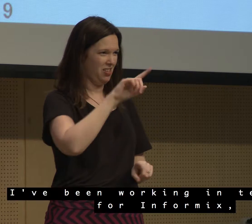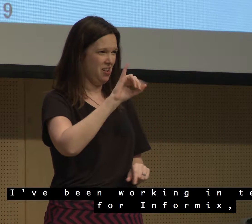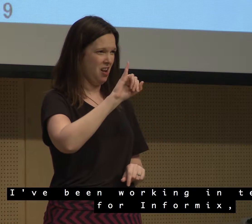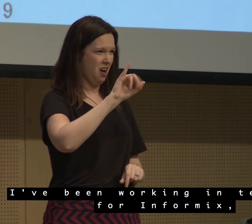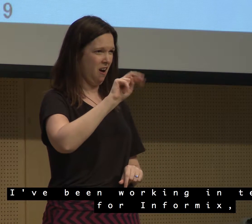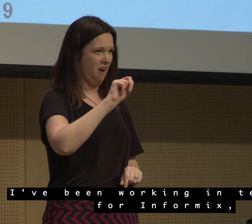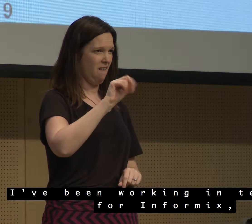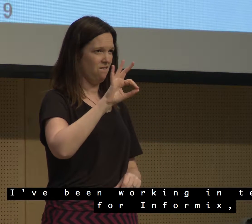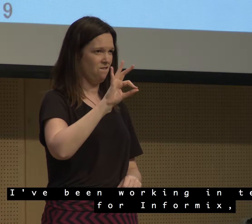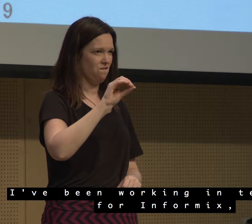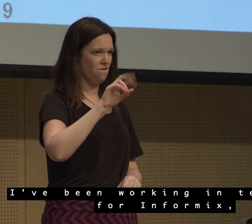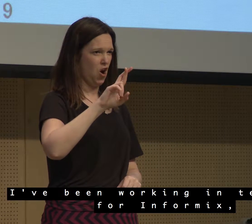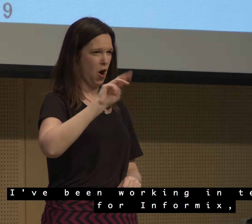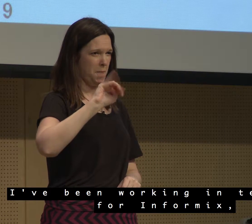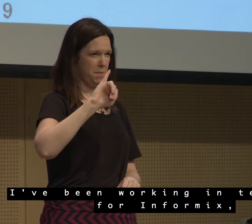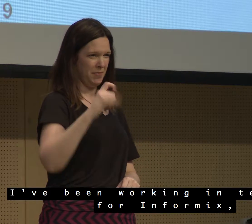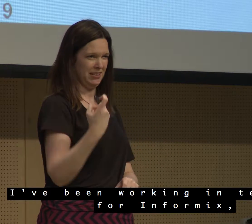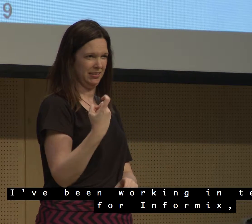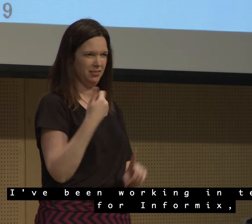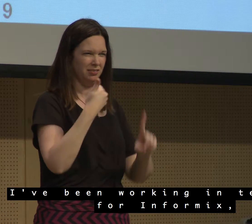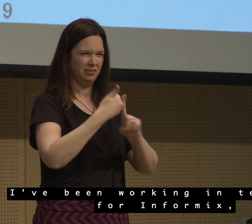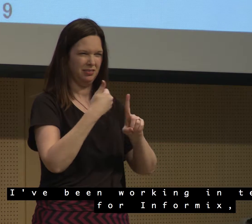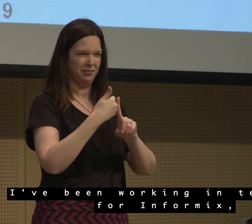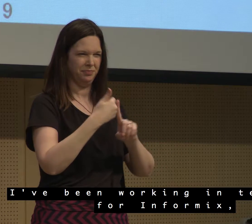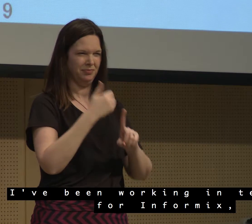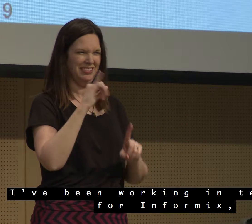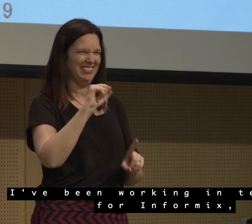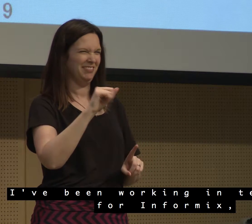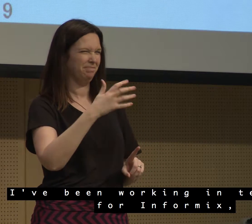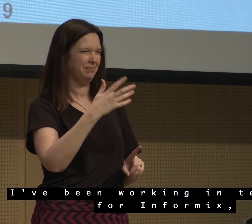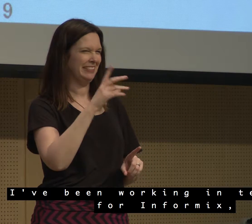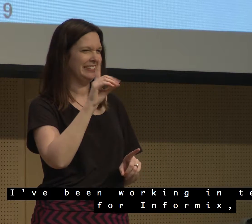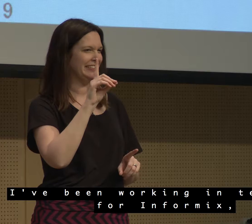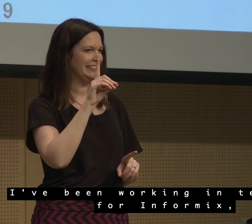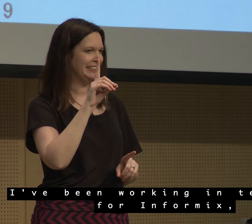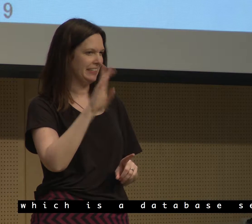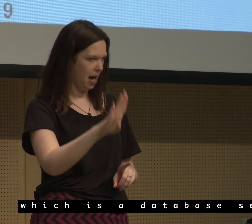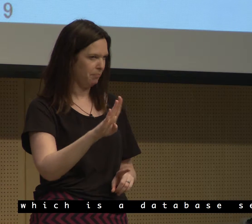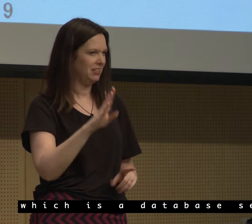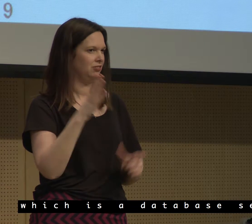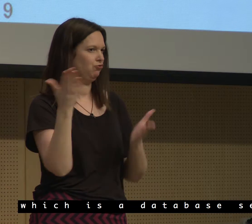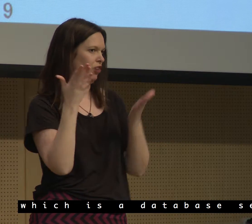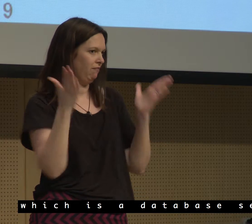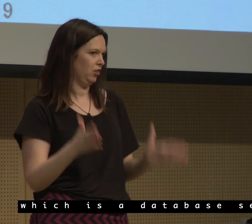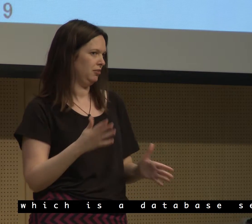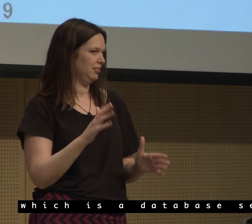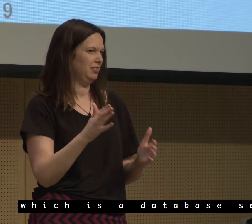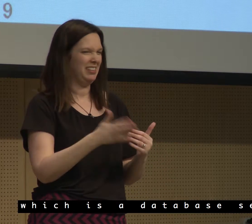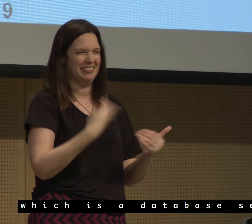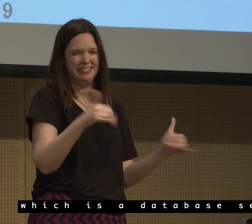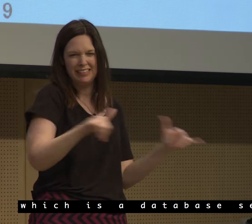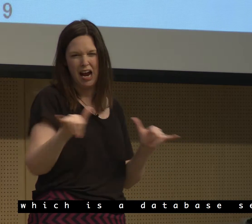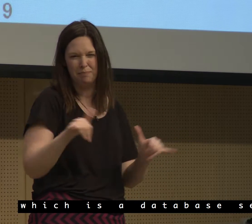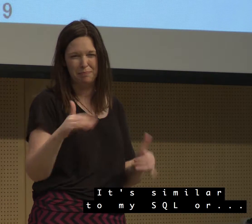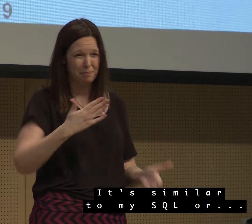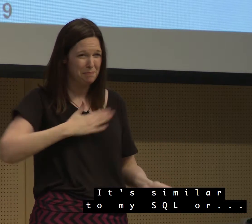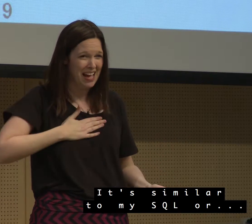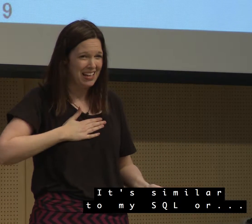I've been working in testing for Informix, which is a database server. It's